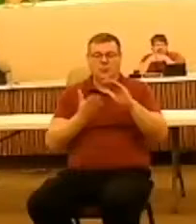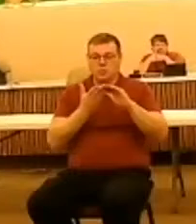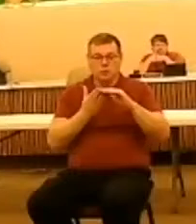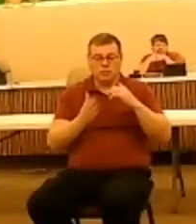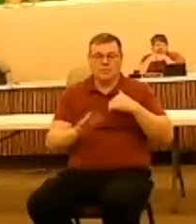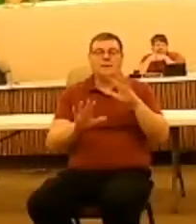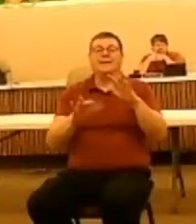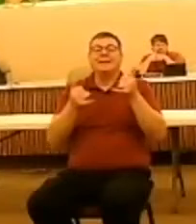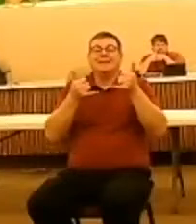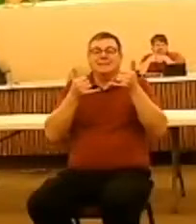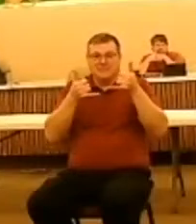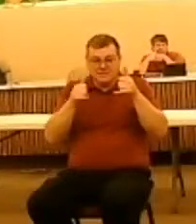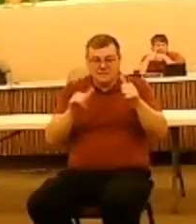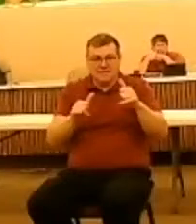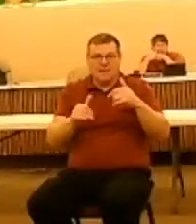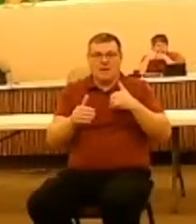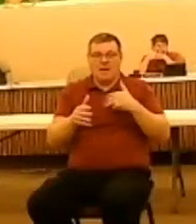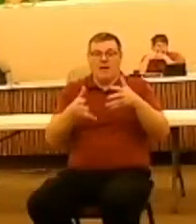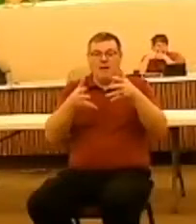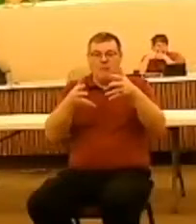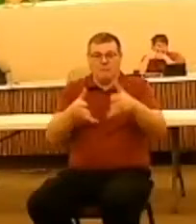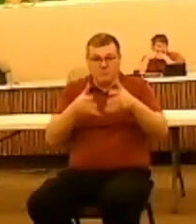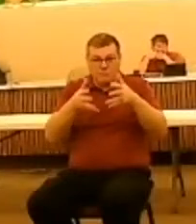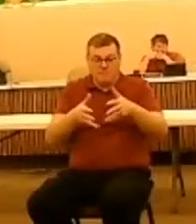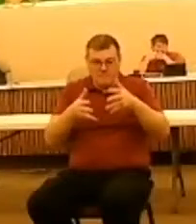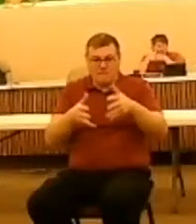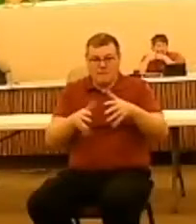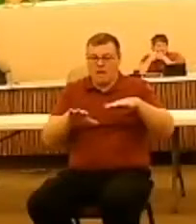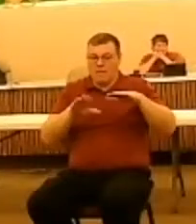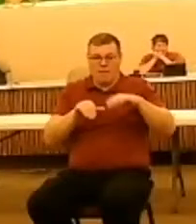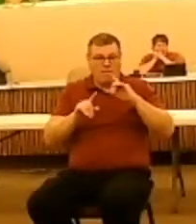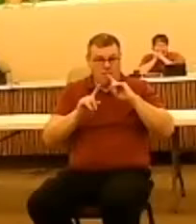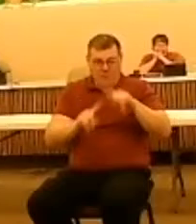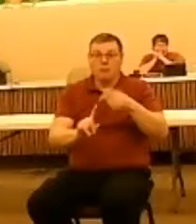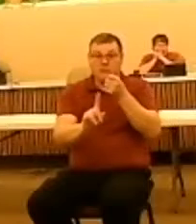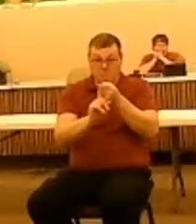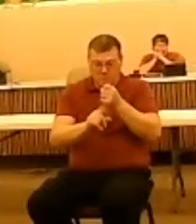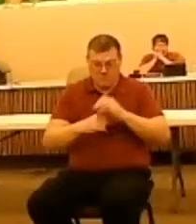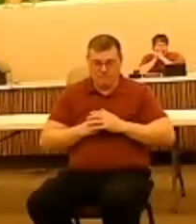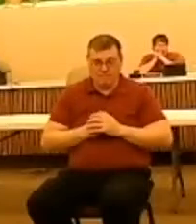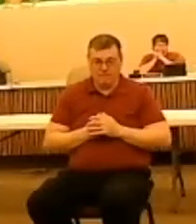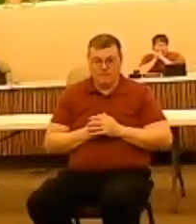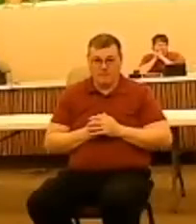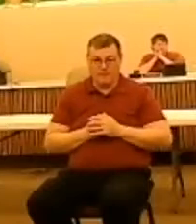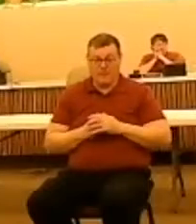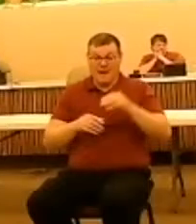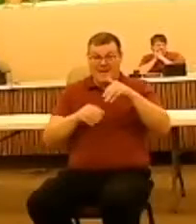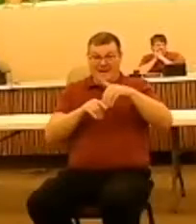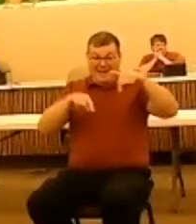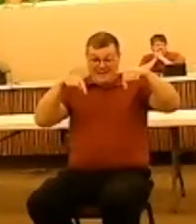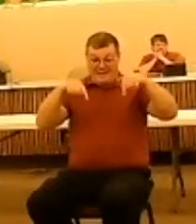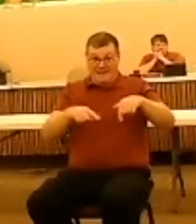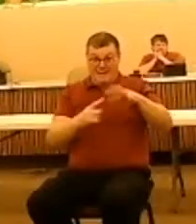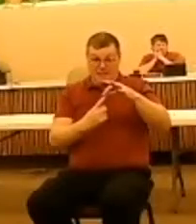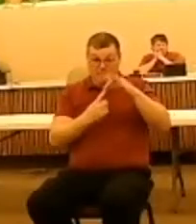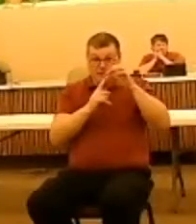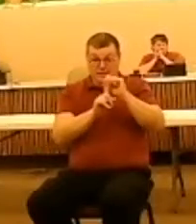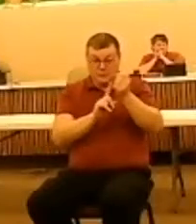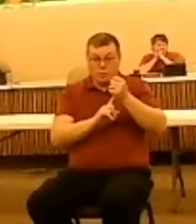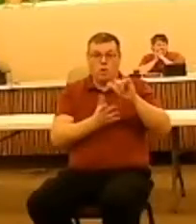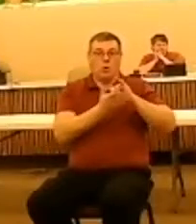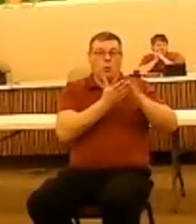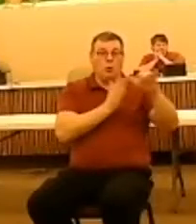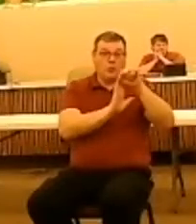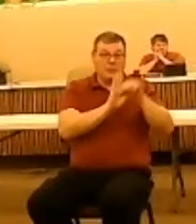still has remaining unmitigated potential impacts. In this particular case, New York